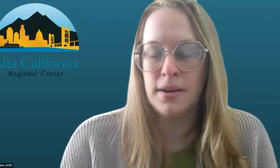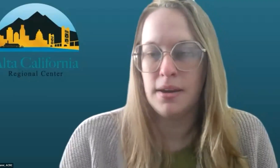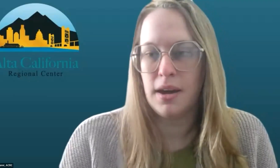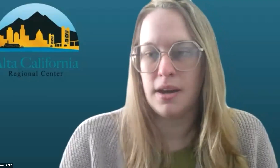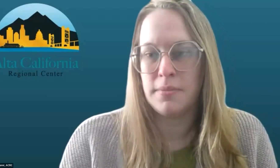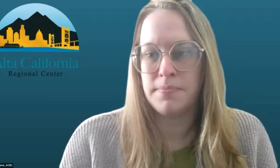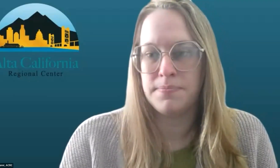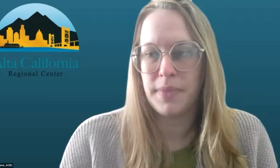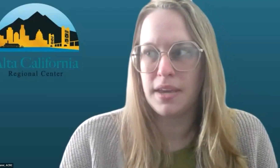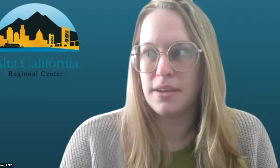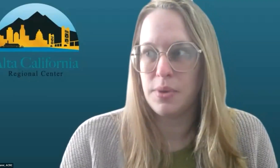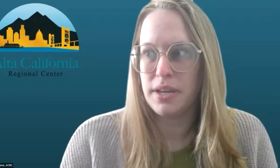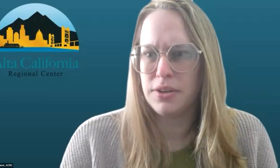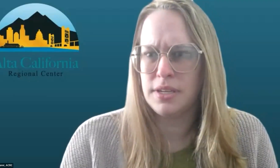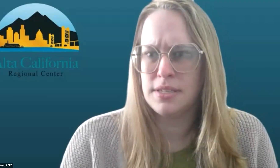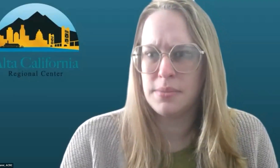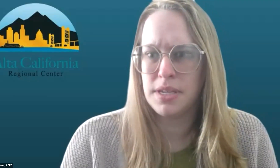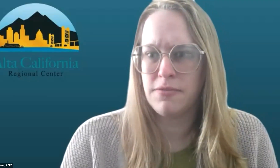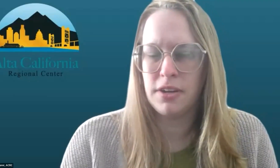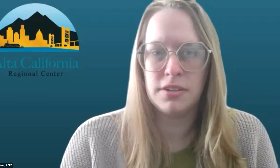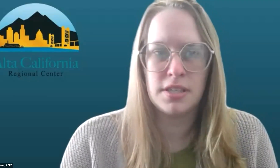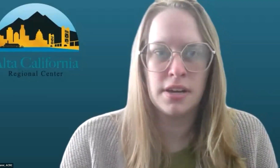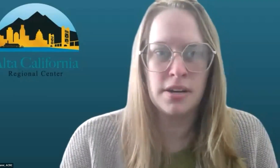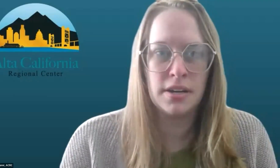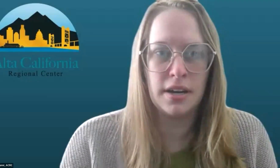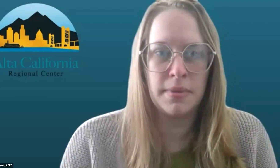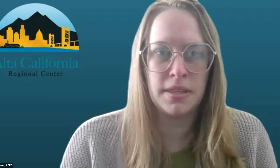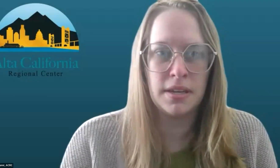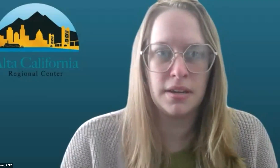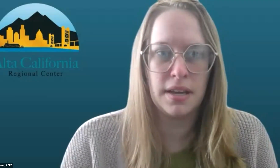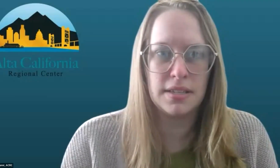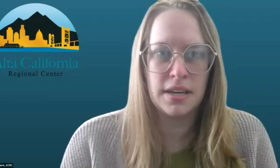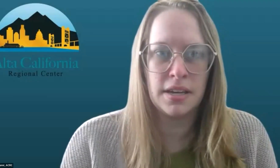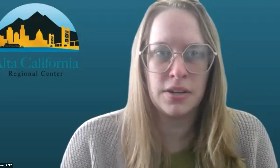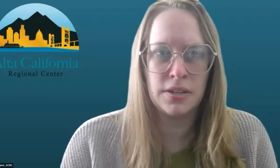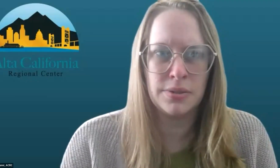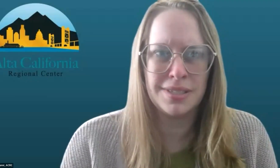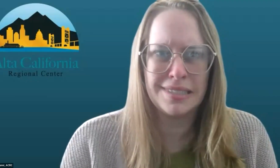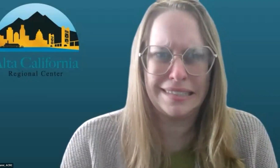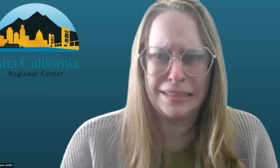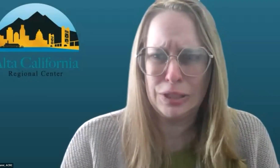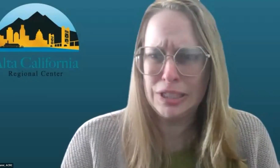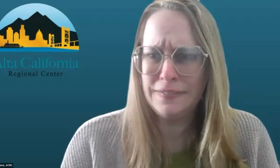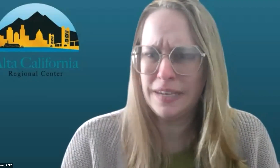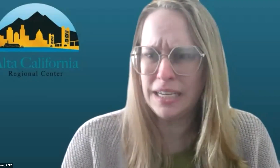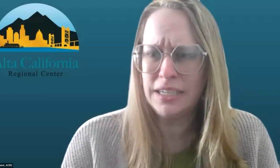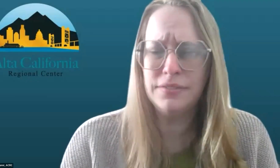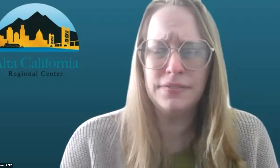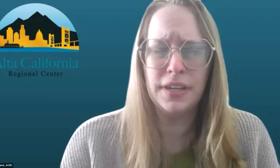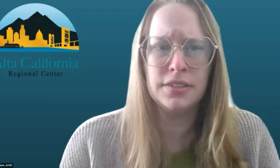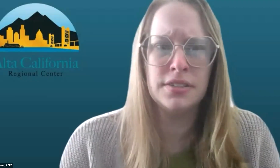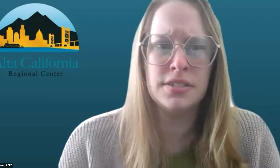had, I think we had 30 something vendors there. I think last I heard there was